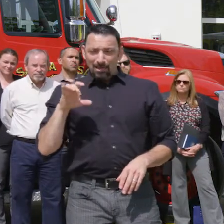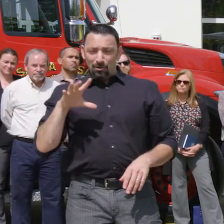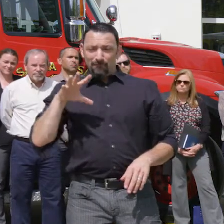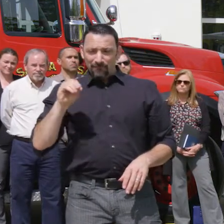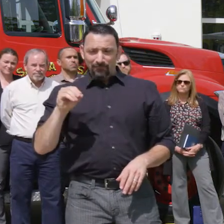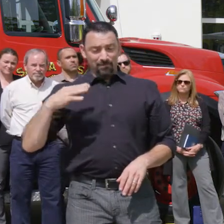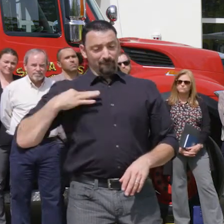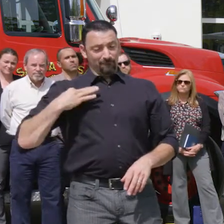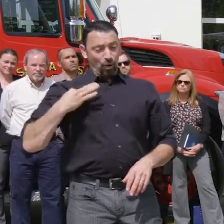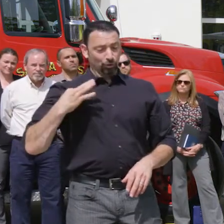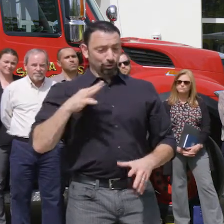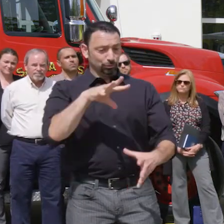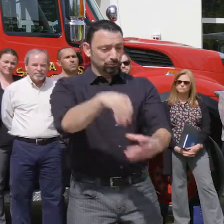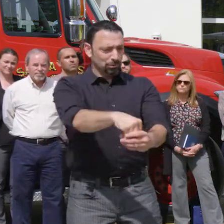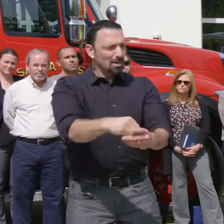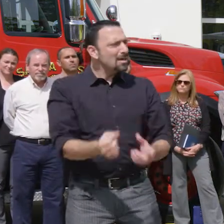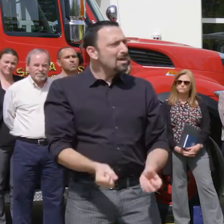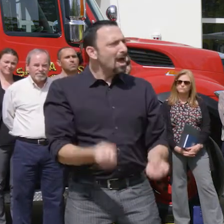Correct.